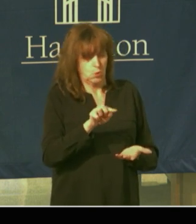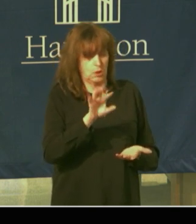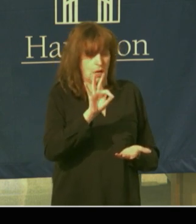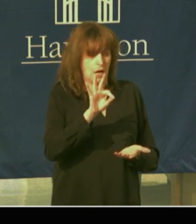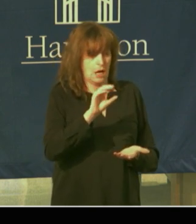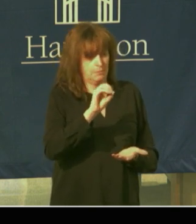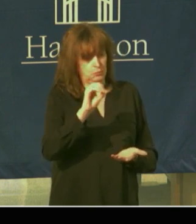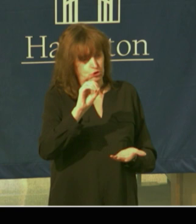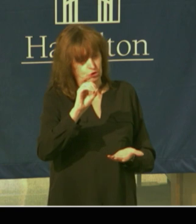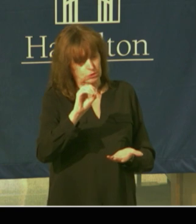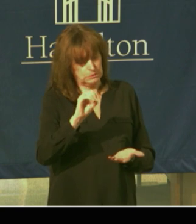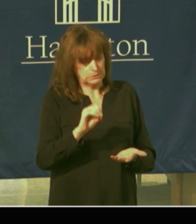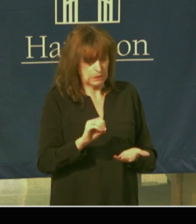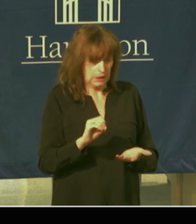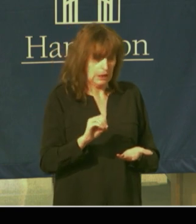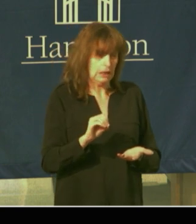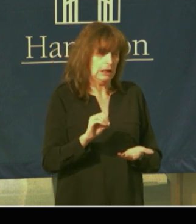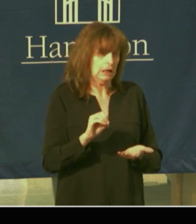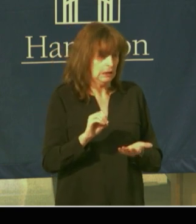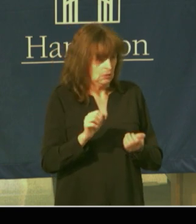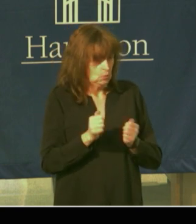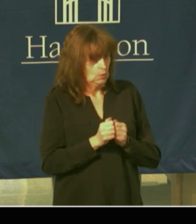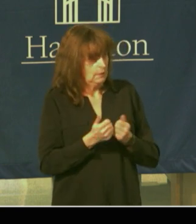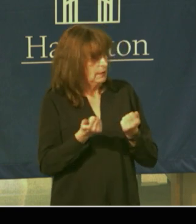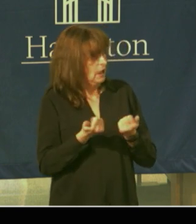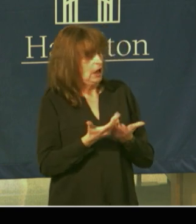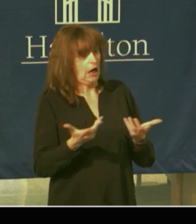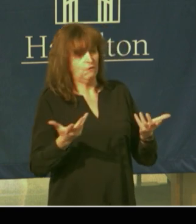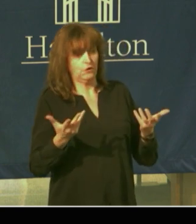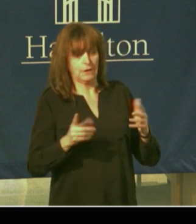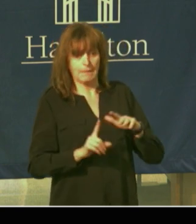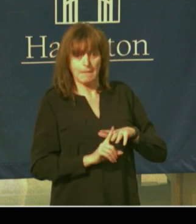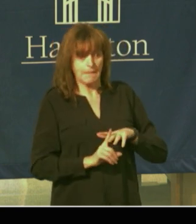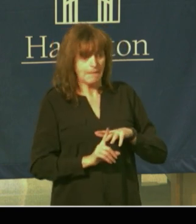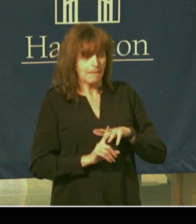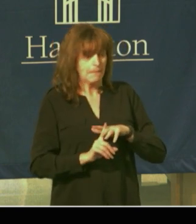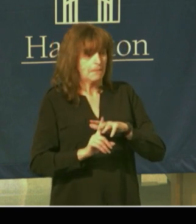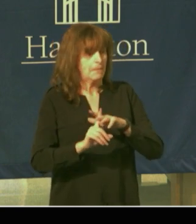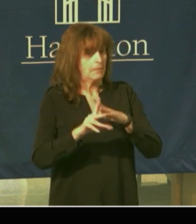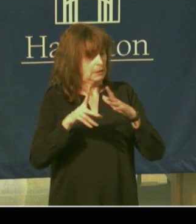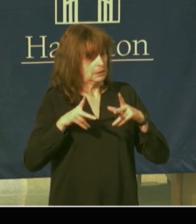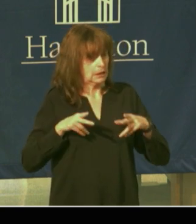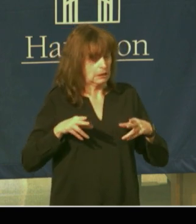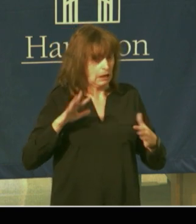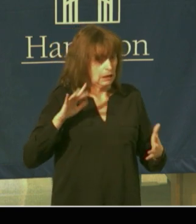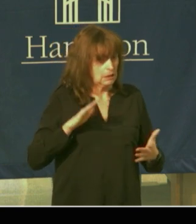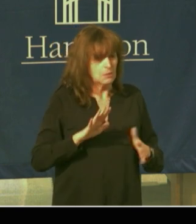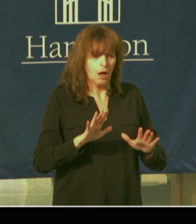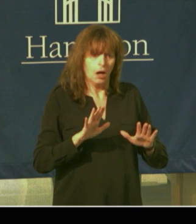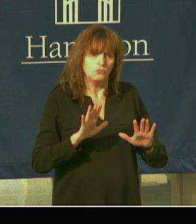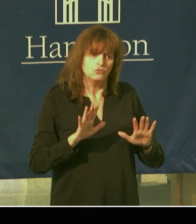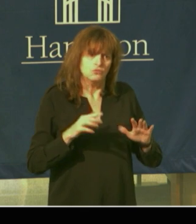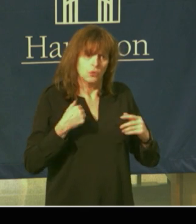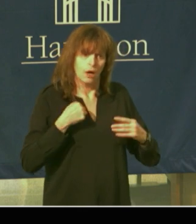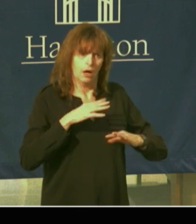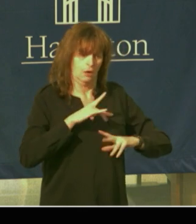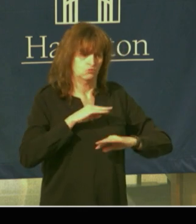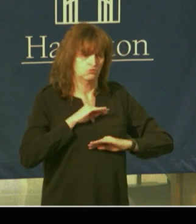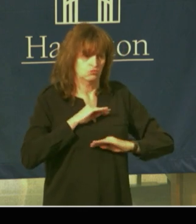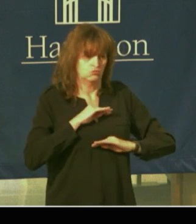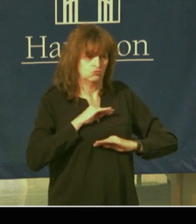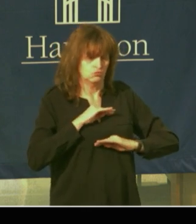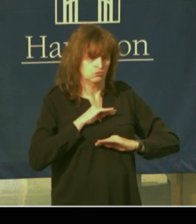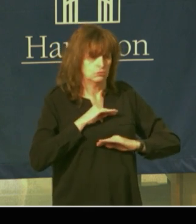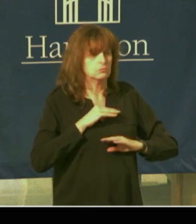circumstances and the challenging cuts that have been taking place, probably pretty good. And we're exercising